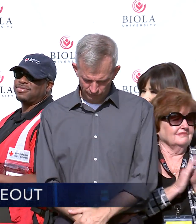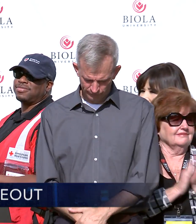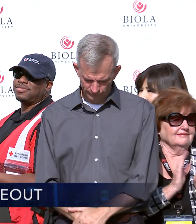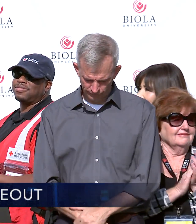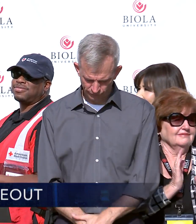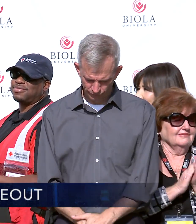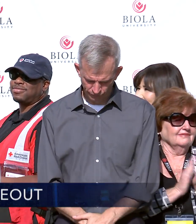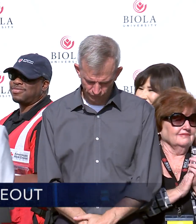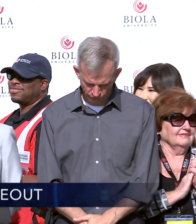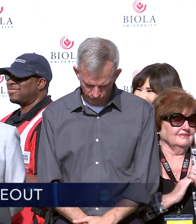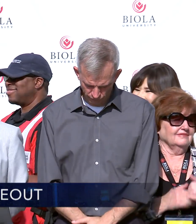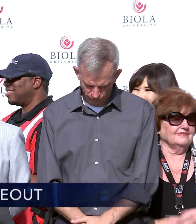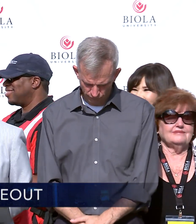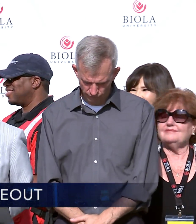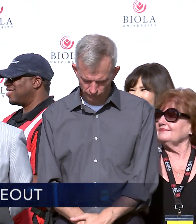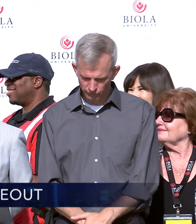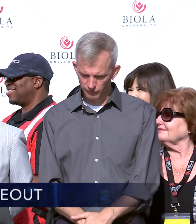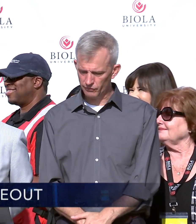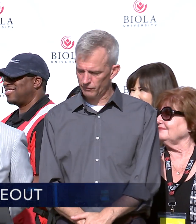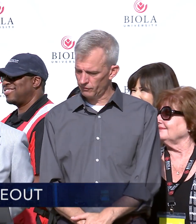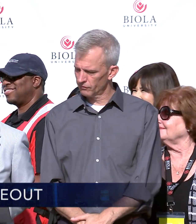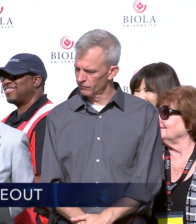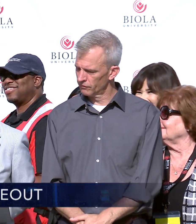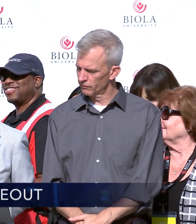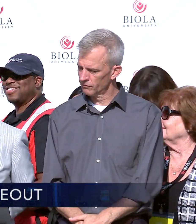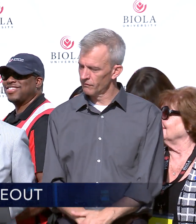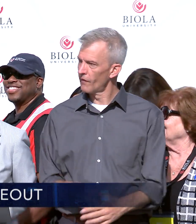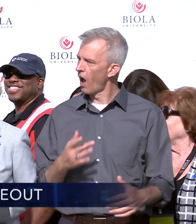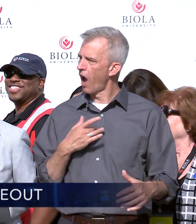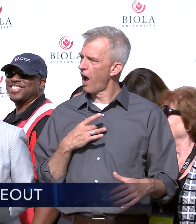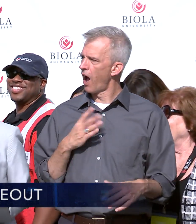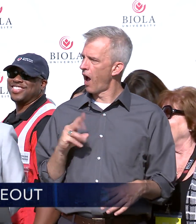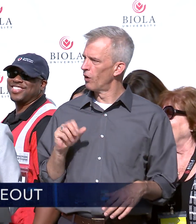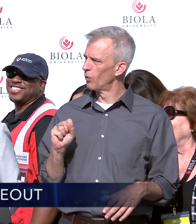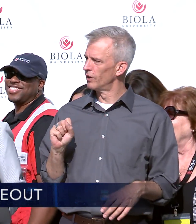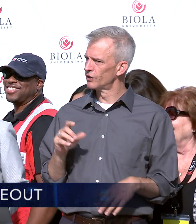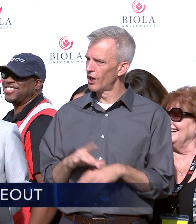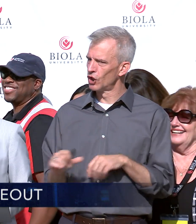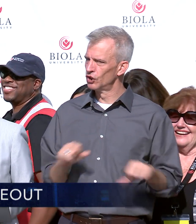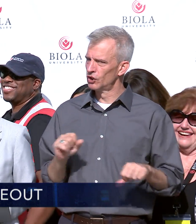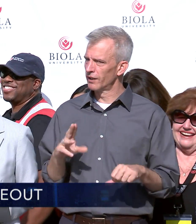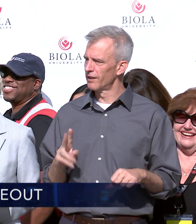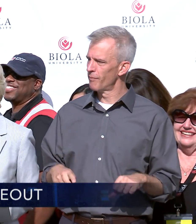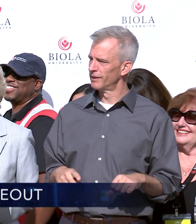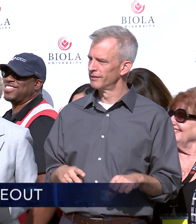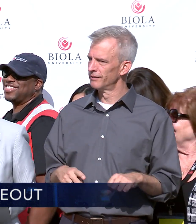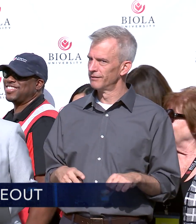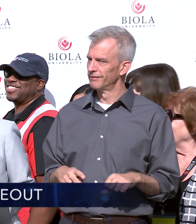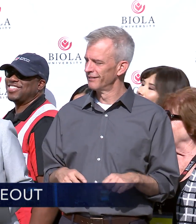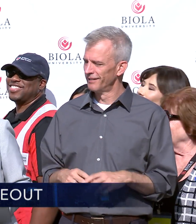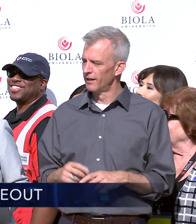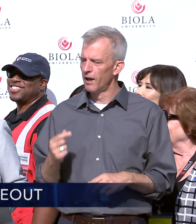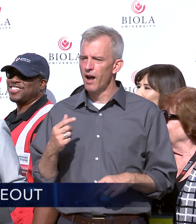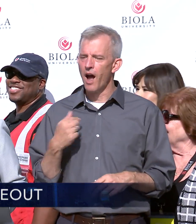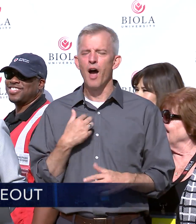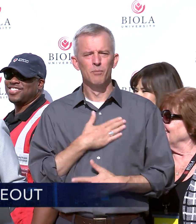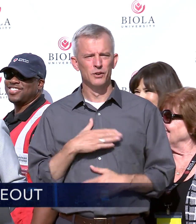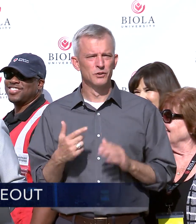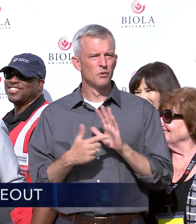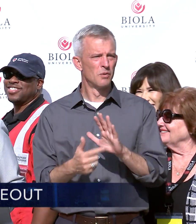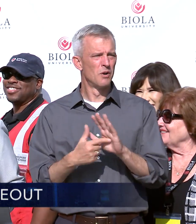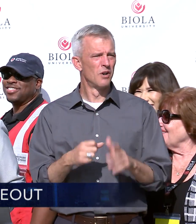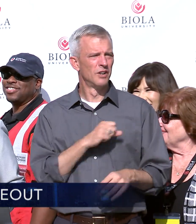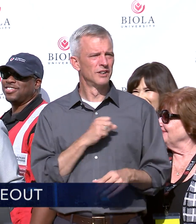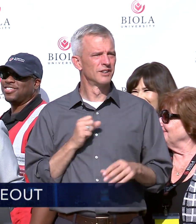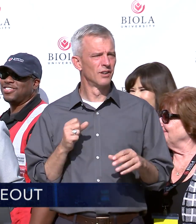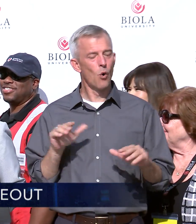I was shaken up. I'm pleased to represent the great